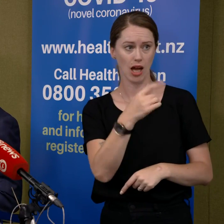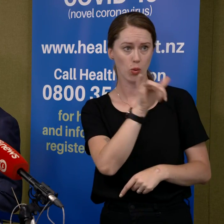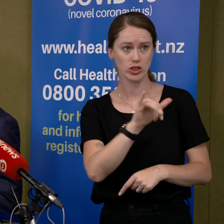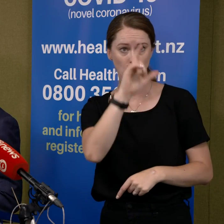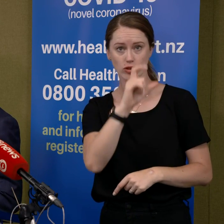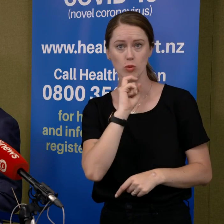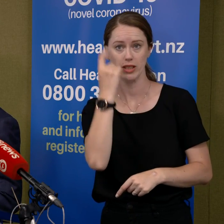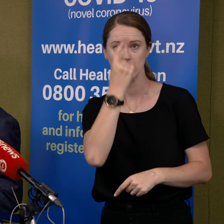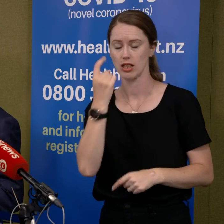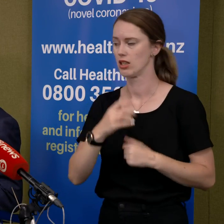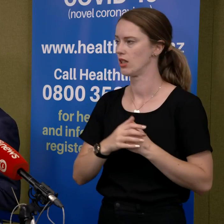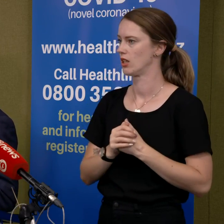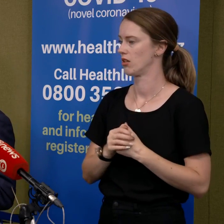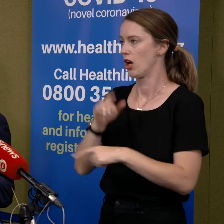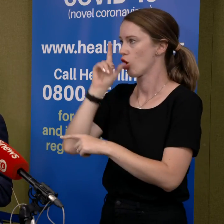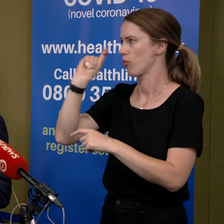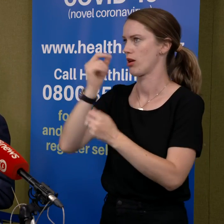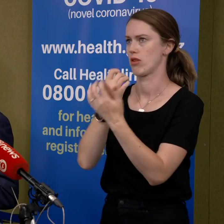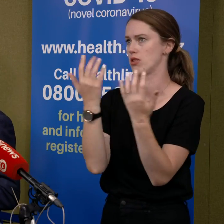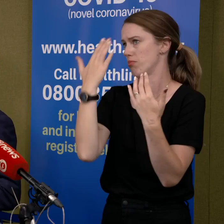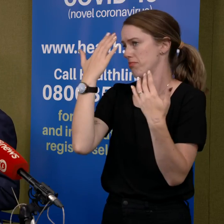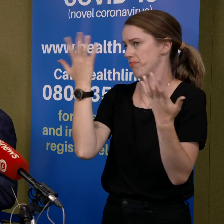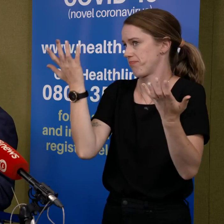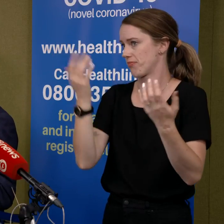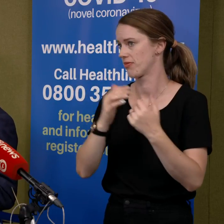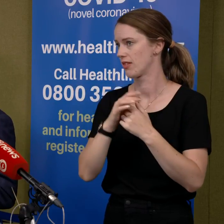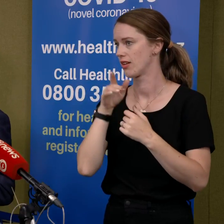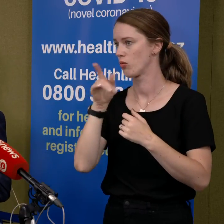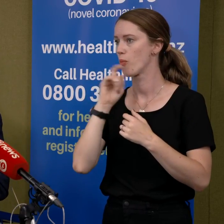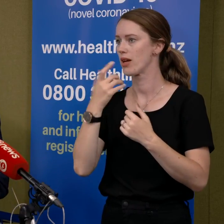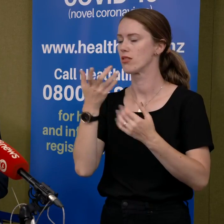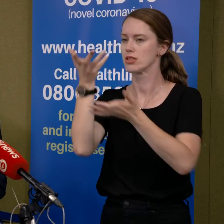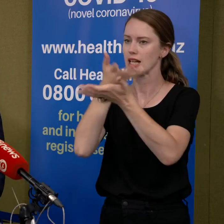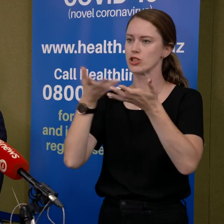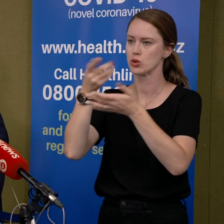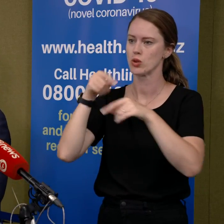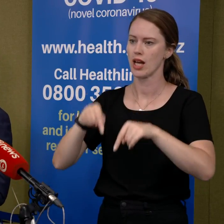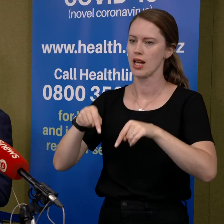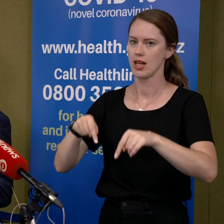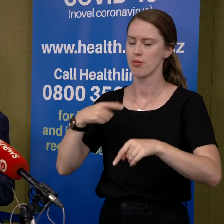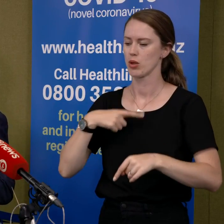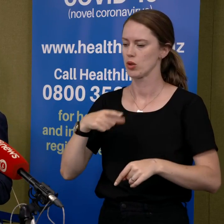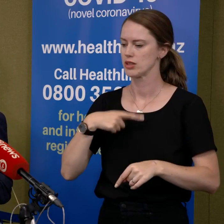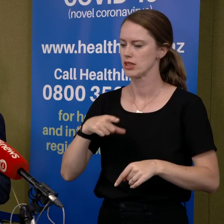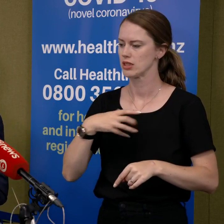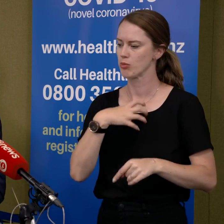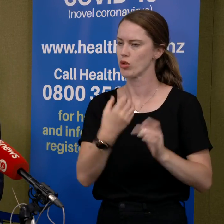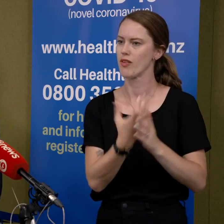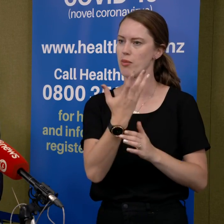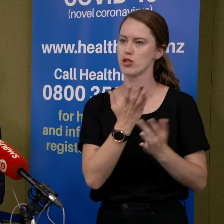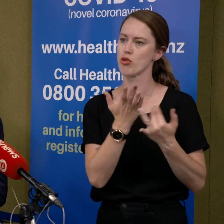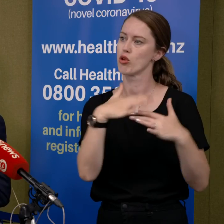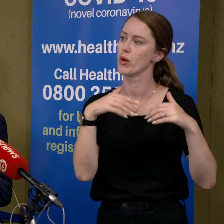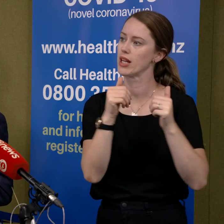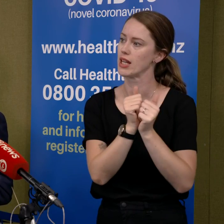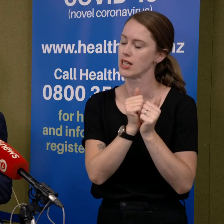being considered? It could be a whole range of countries, but I'm sure there'll be quite a wide discussion because also, of course, there were further developments over the